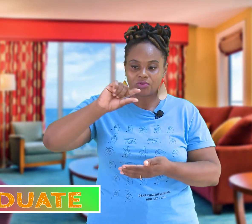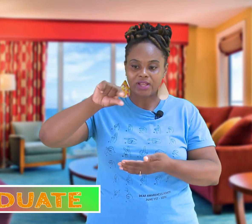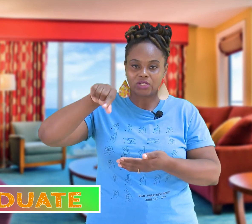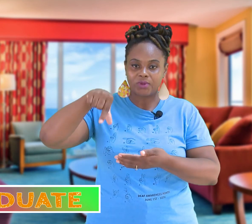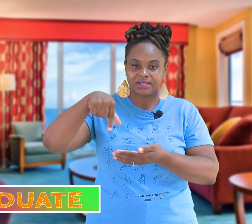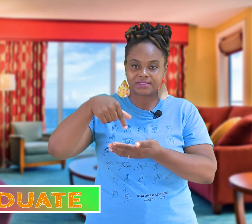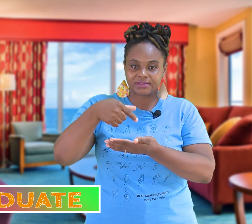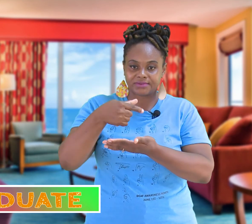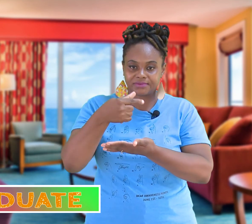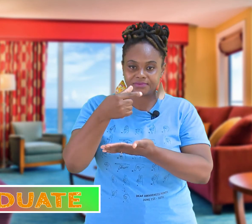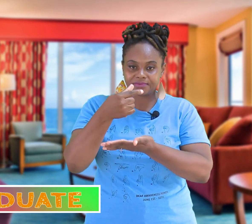Graduate.